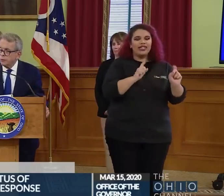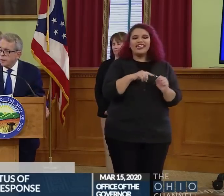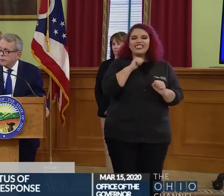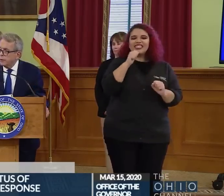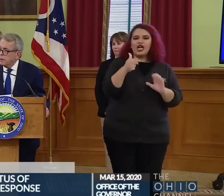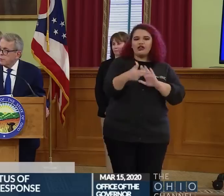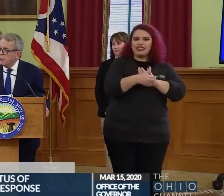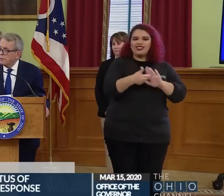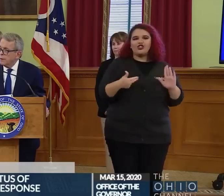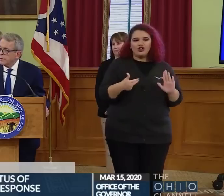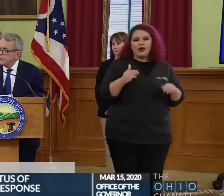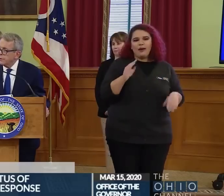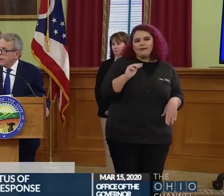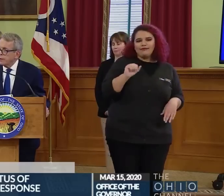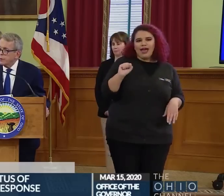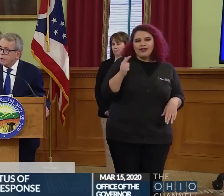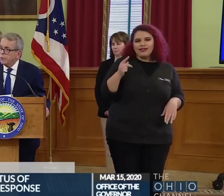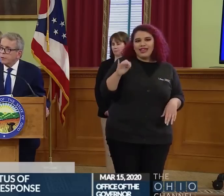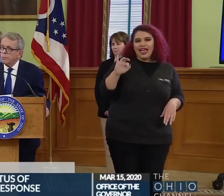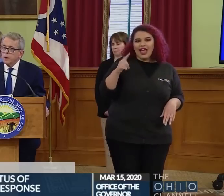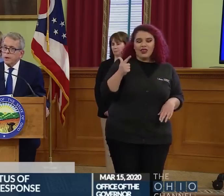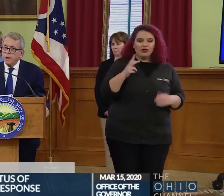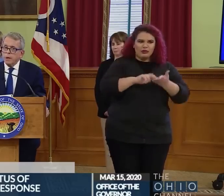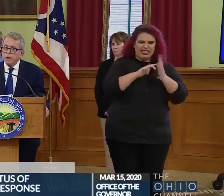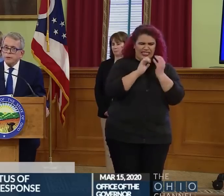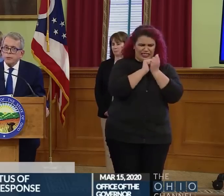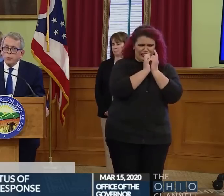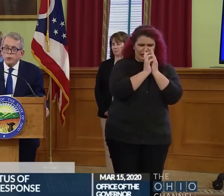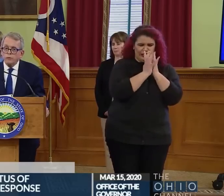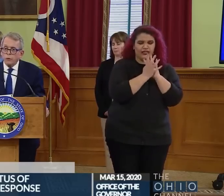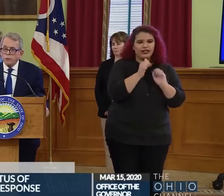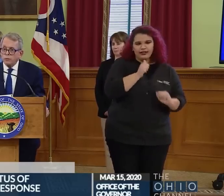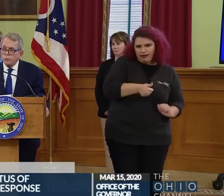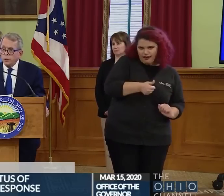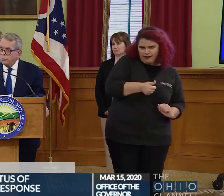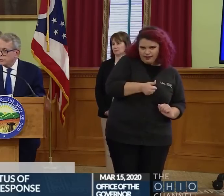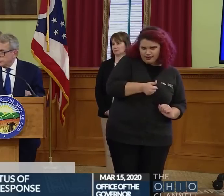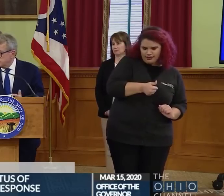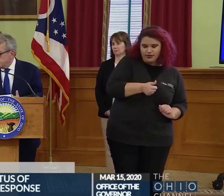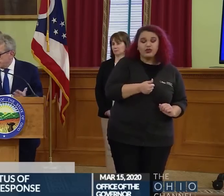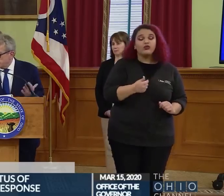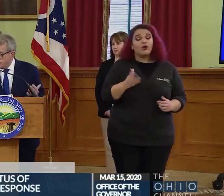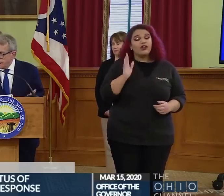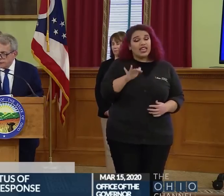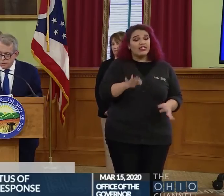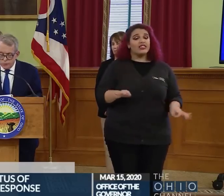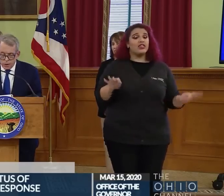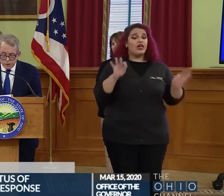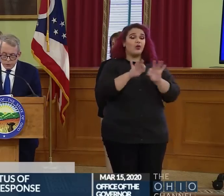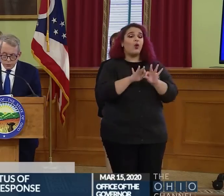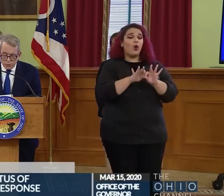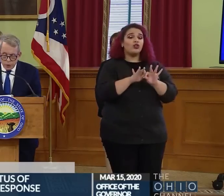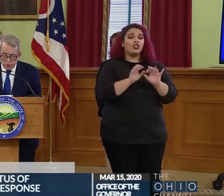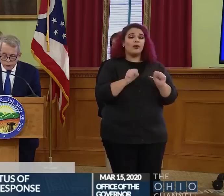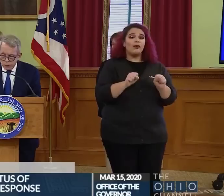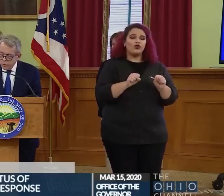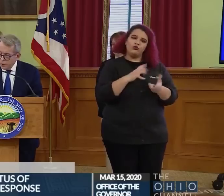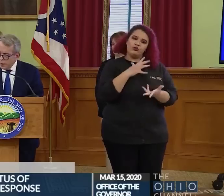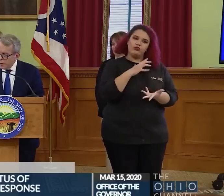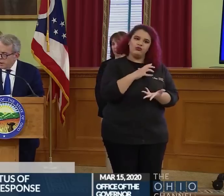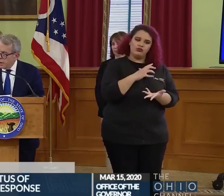come under that qualification as a mass gathering. It's important for us to be able to exercise our constitutional